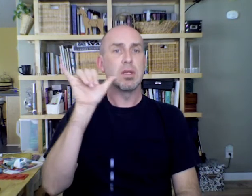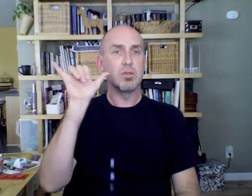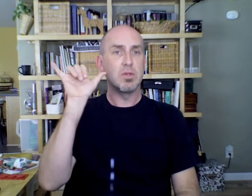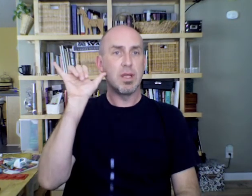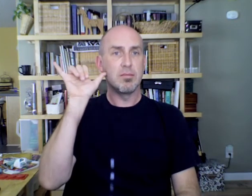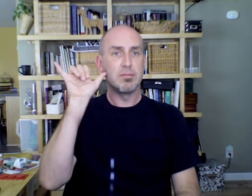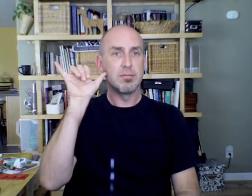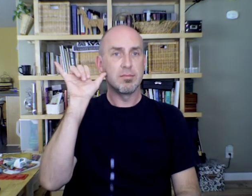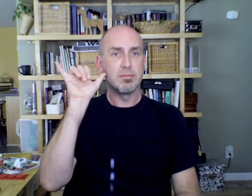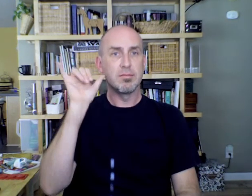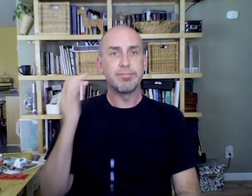yesterday.